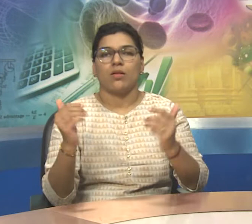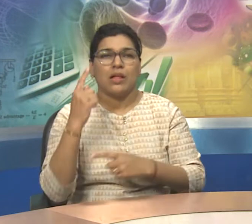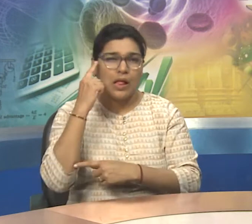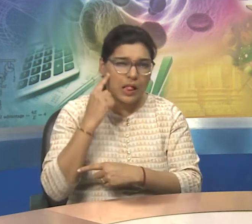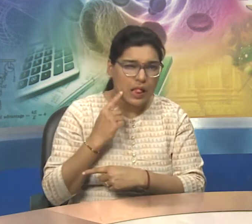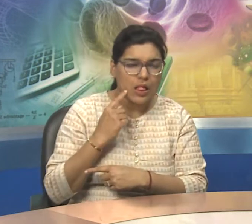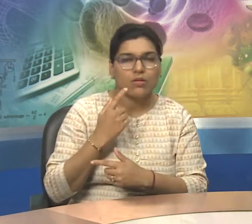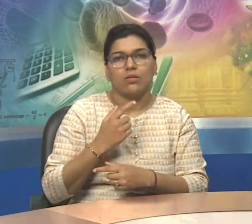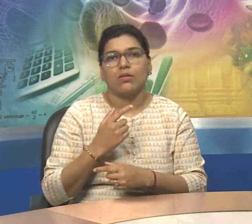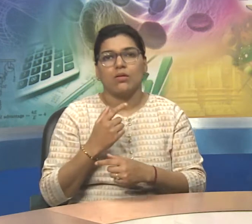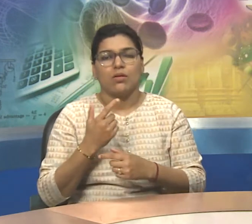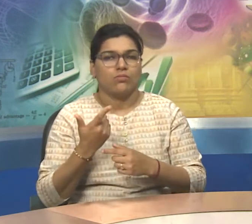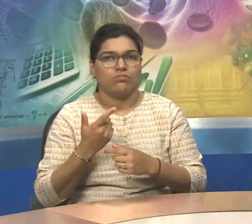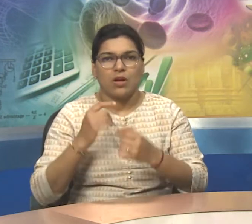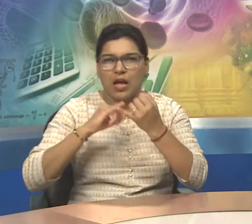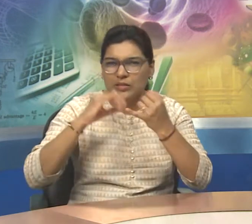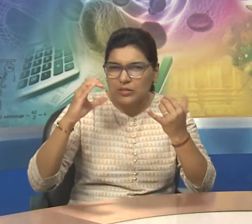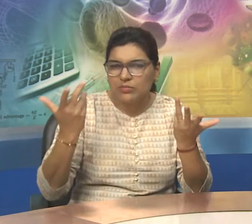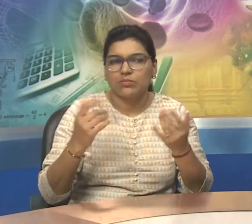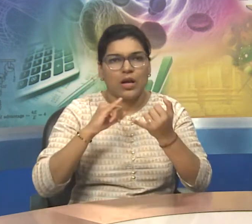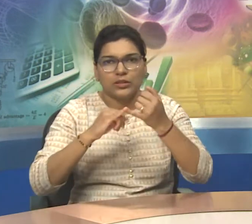Justice means equal